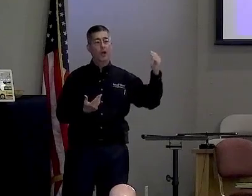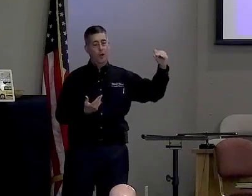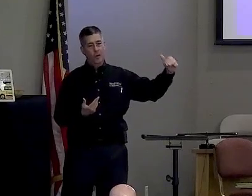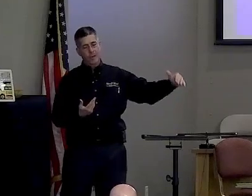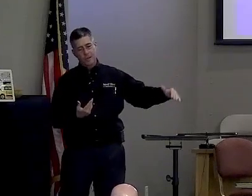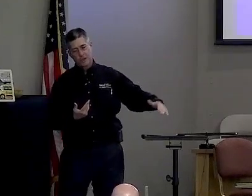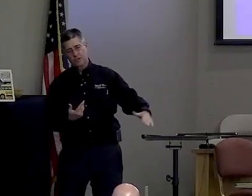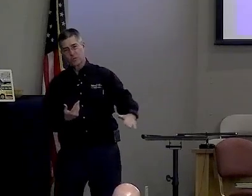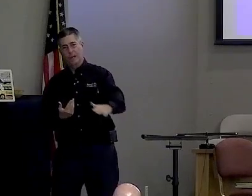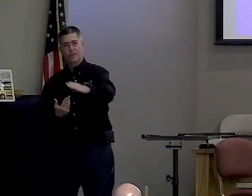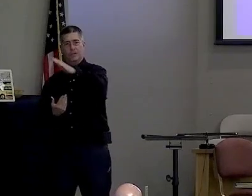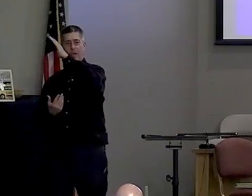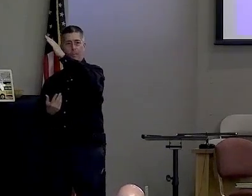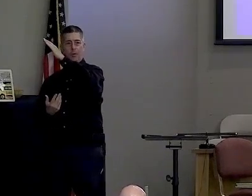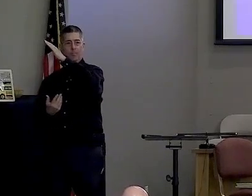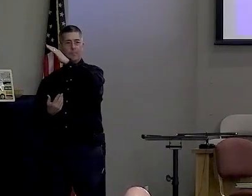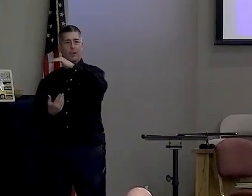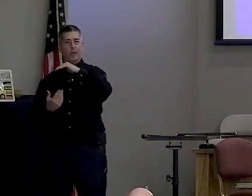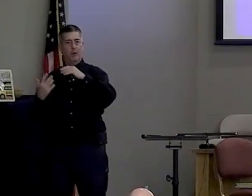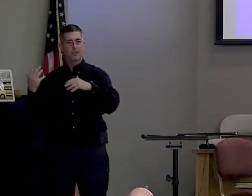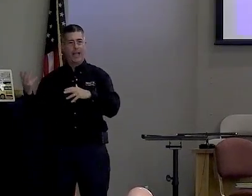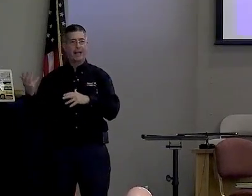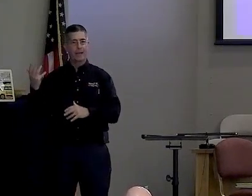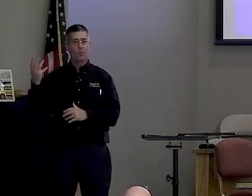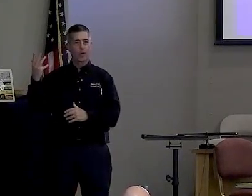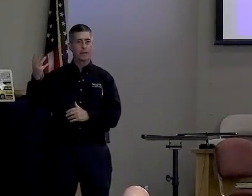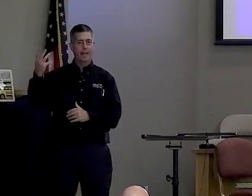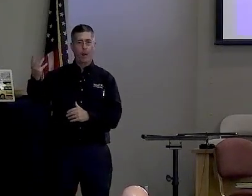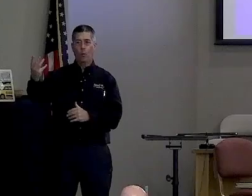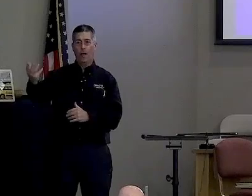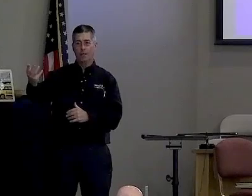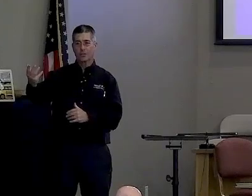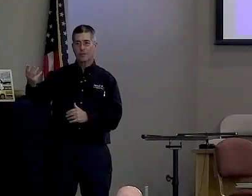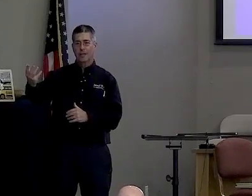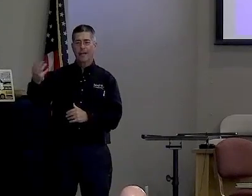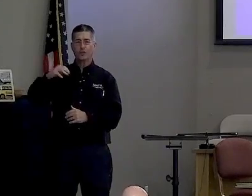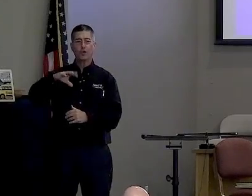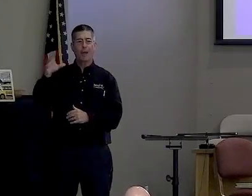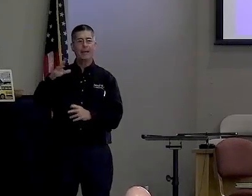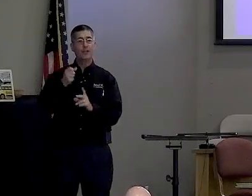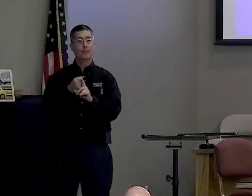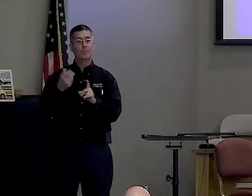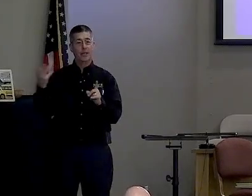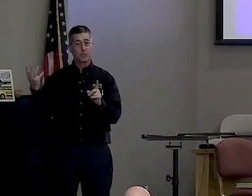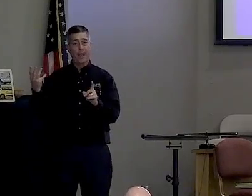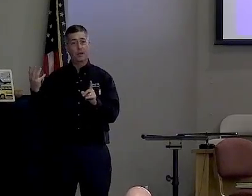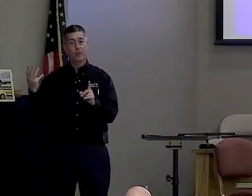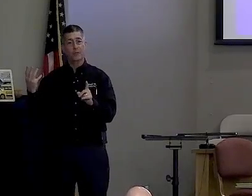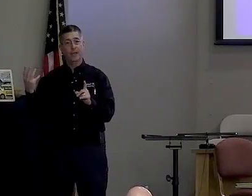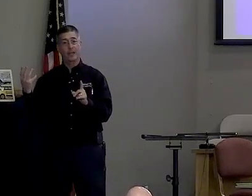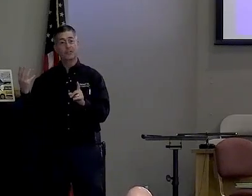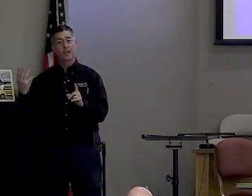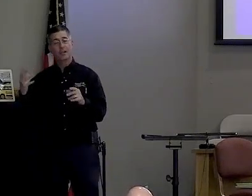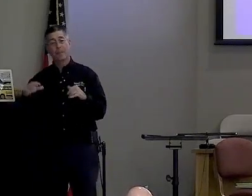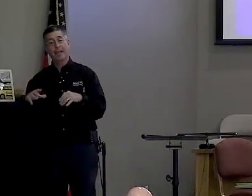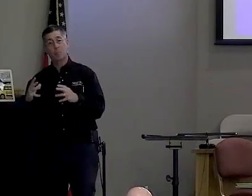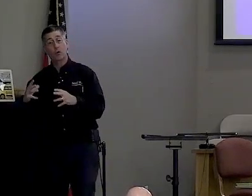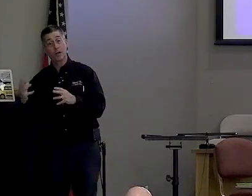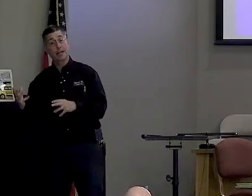oh, Jesus went up to the temple. We know exactly what that was. And so you might need to expand upon things to make it more clear